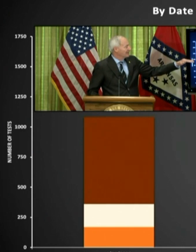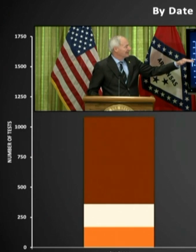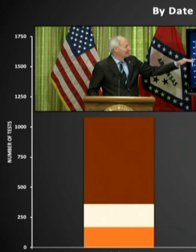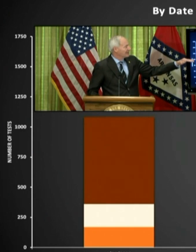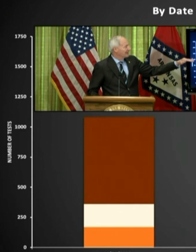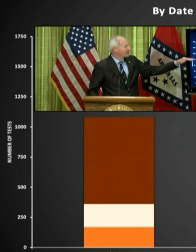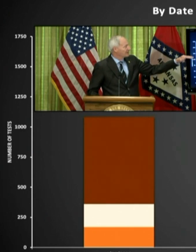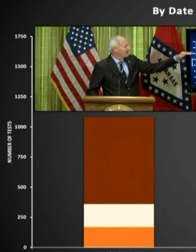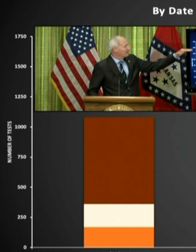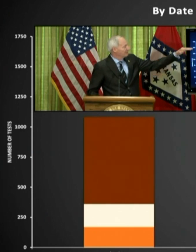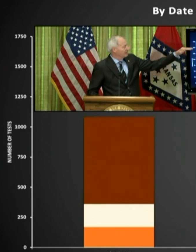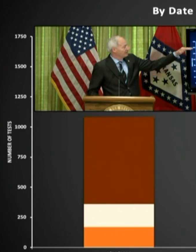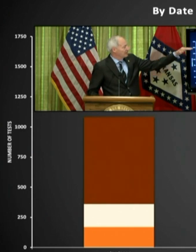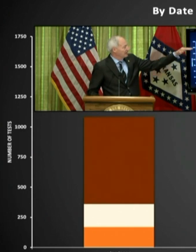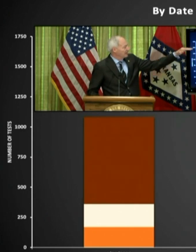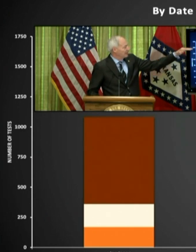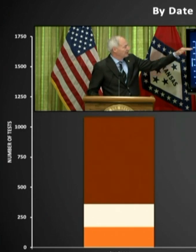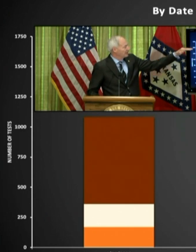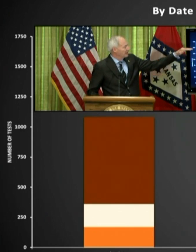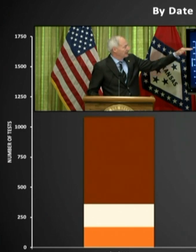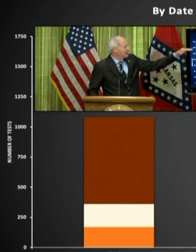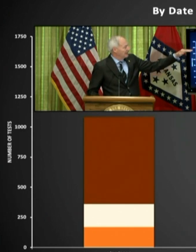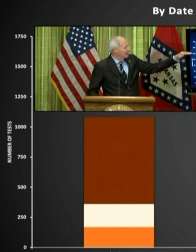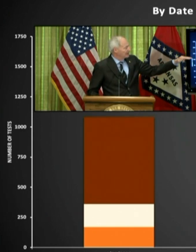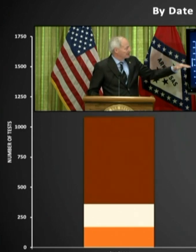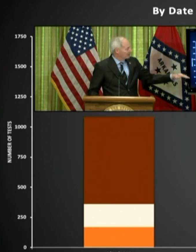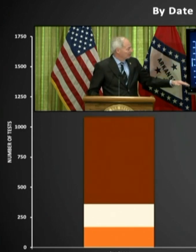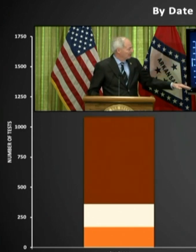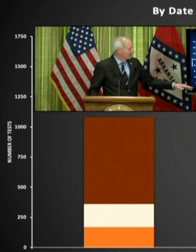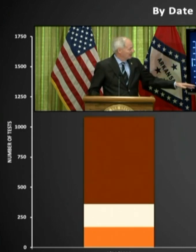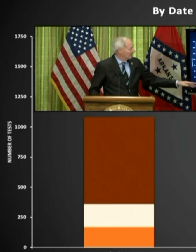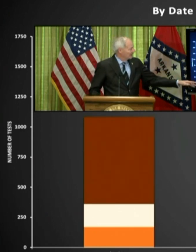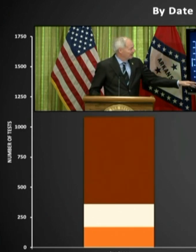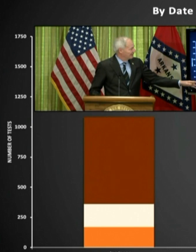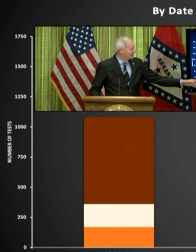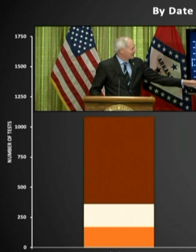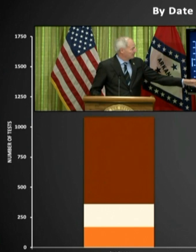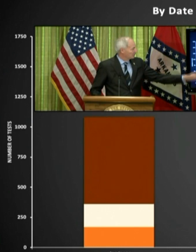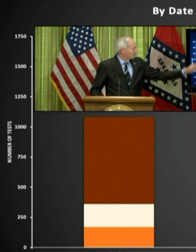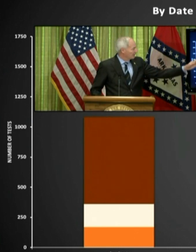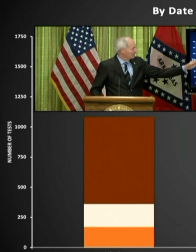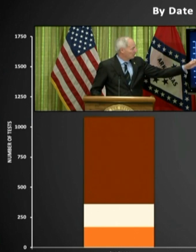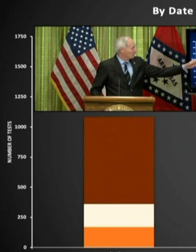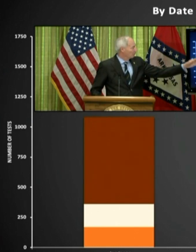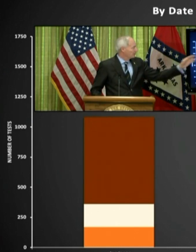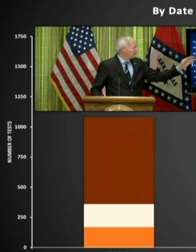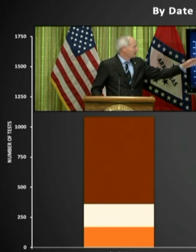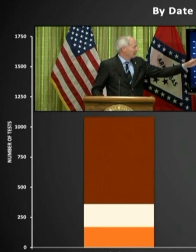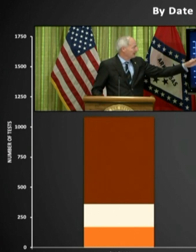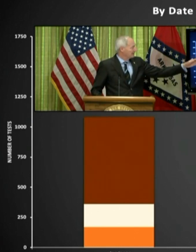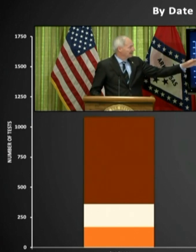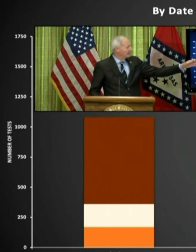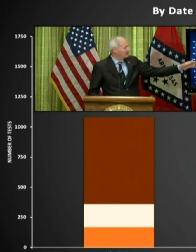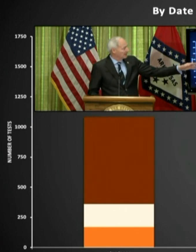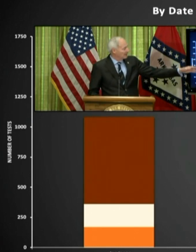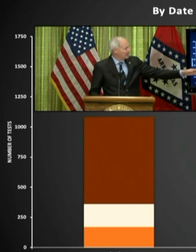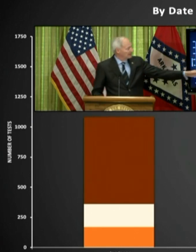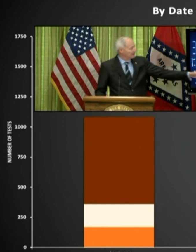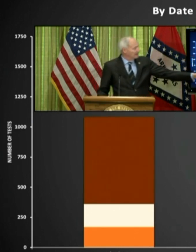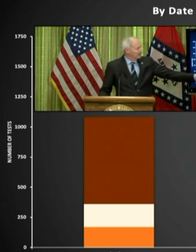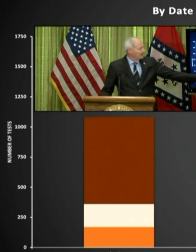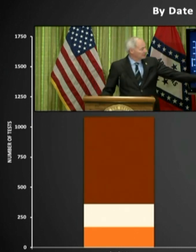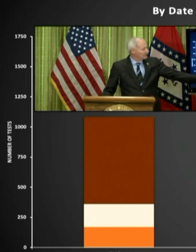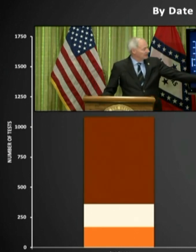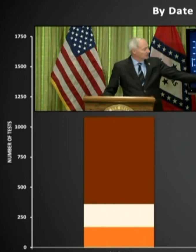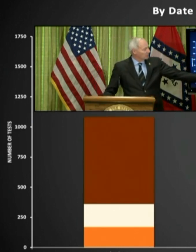1,000 tests up to 1,500, and so that's April 24, which runs about a day